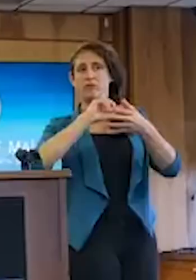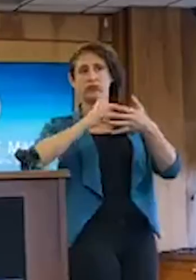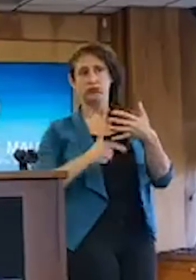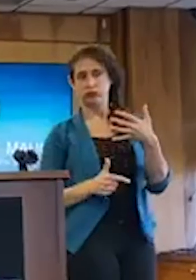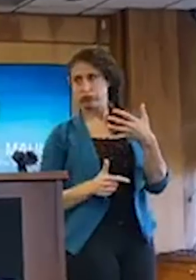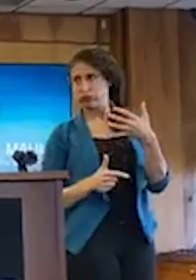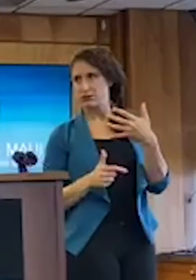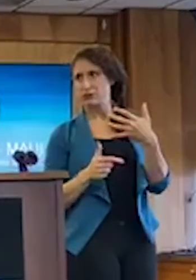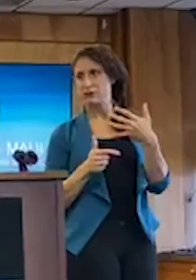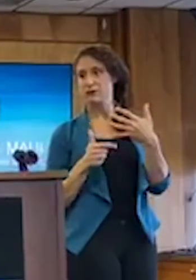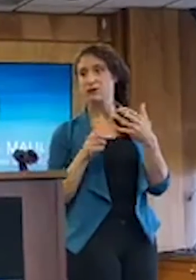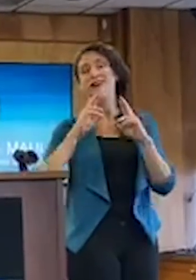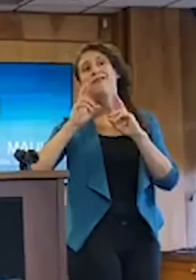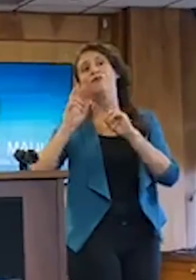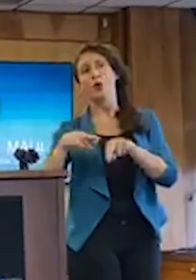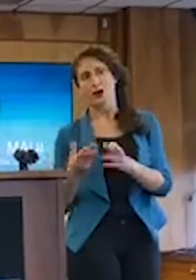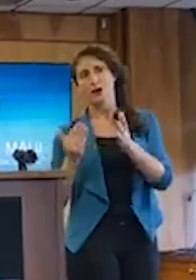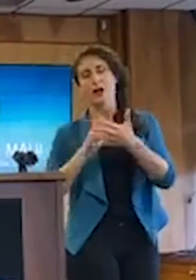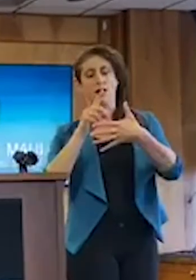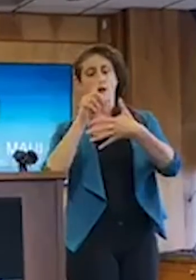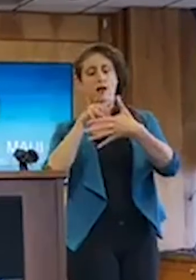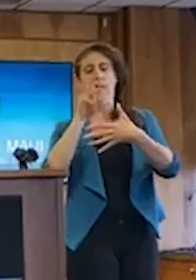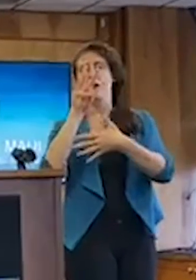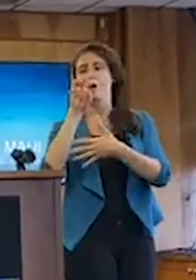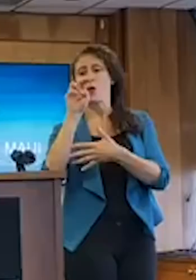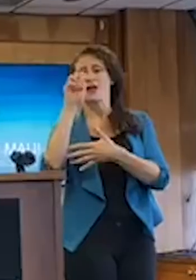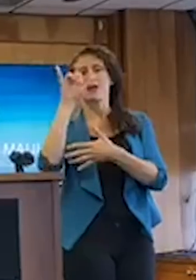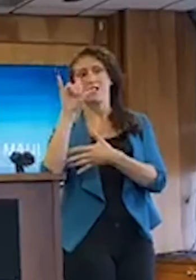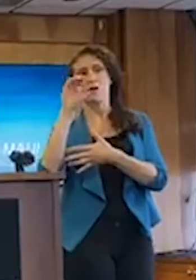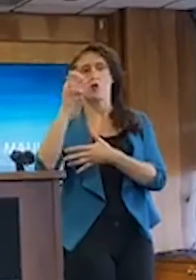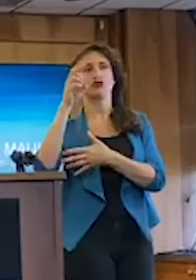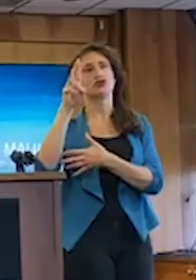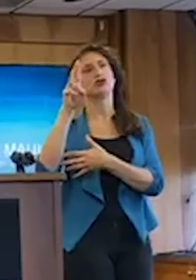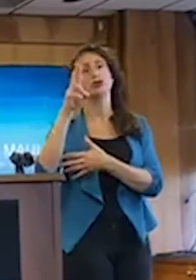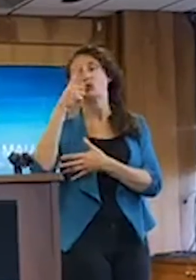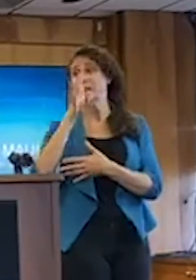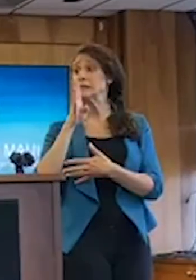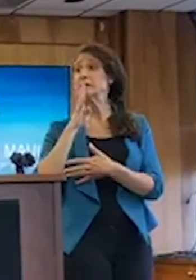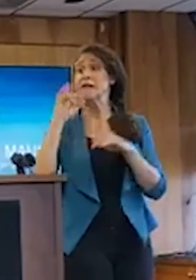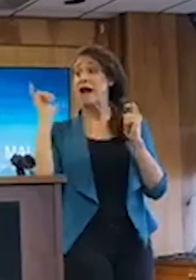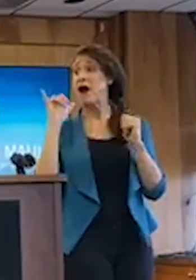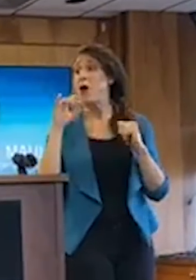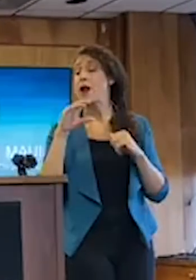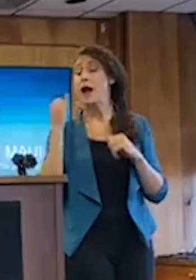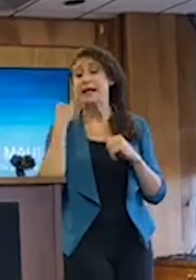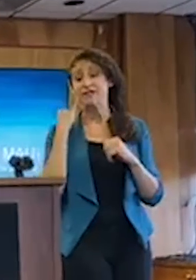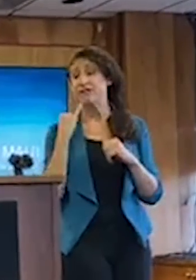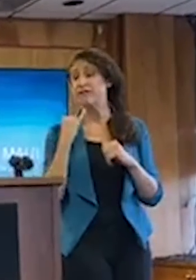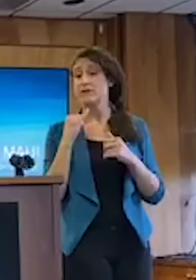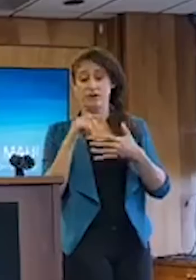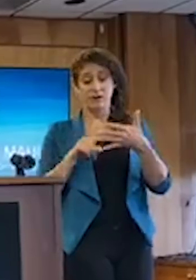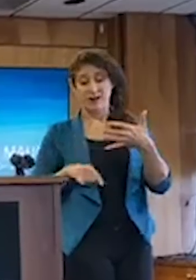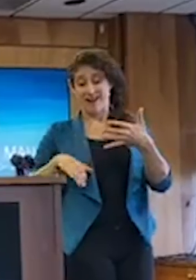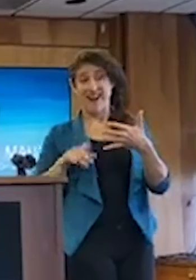through, starting again with Wendy Osher. And if you could just speak loudly into your mic and stay muted if it's not your turn to be called upon.